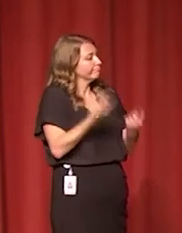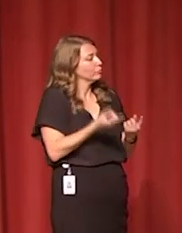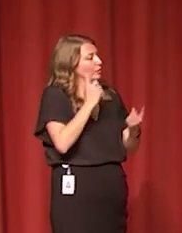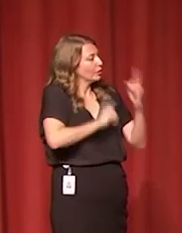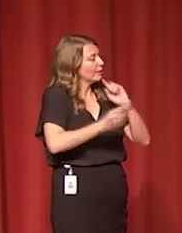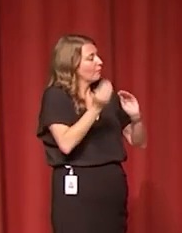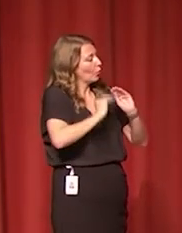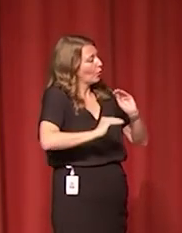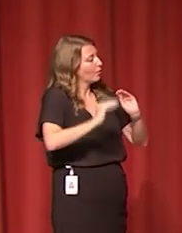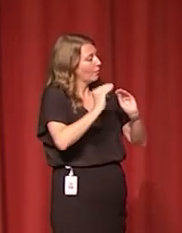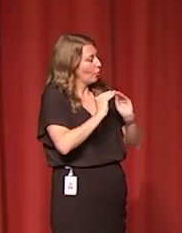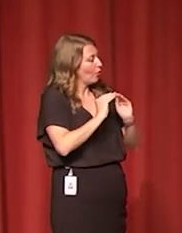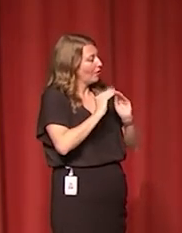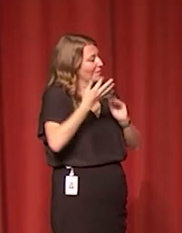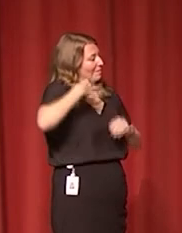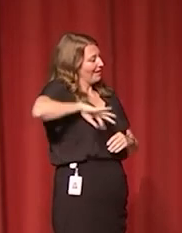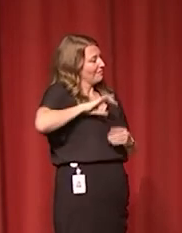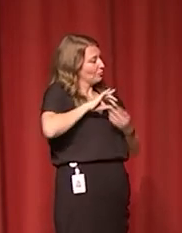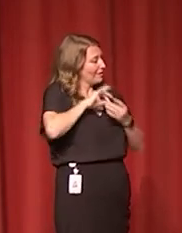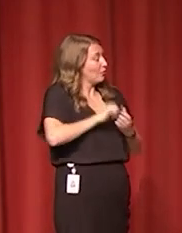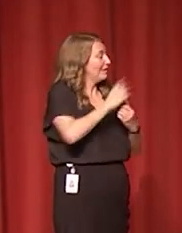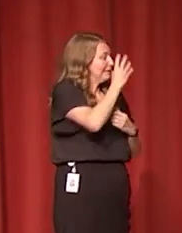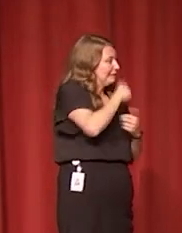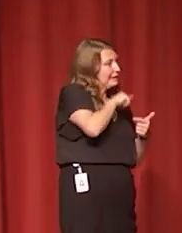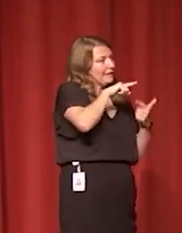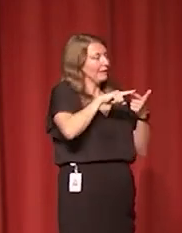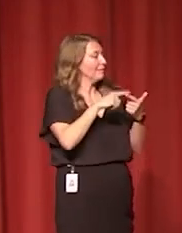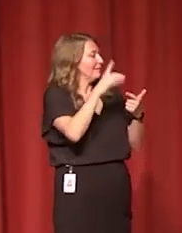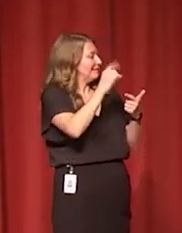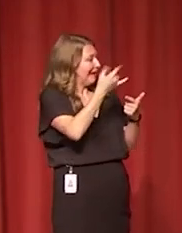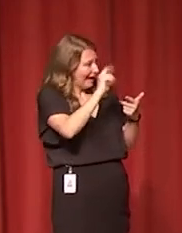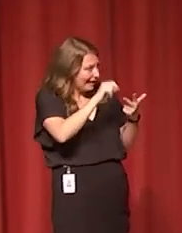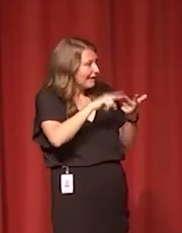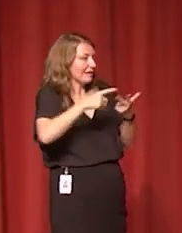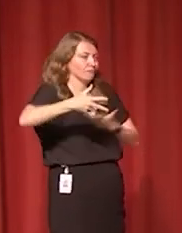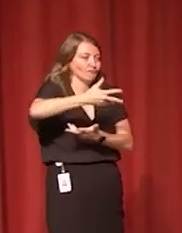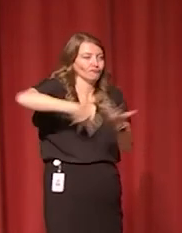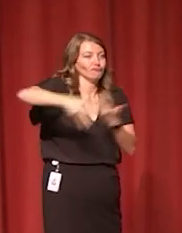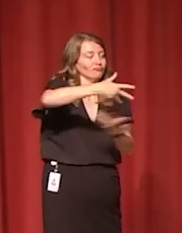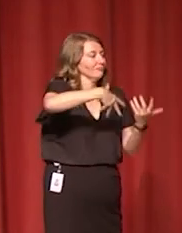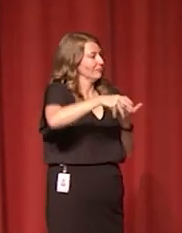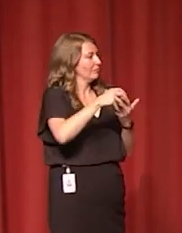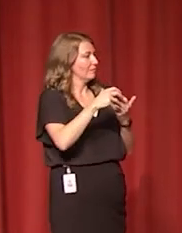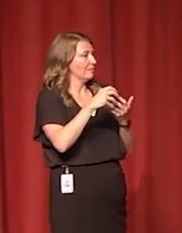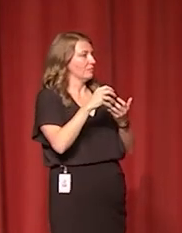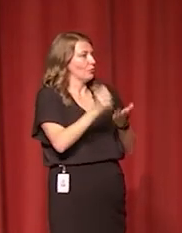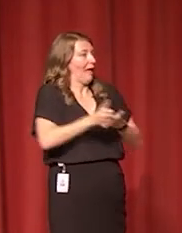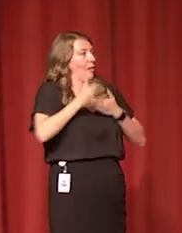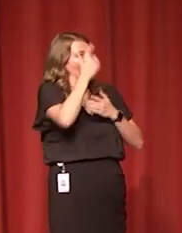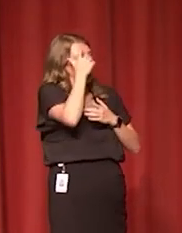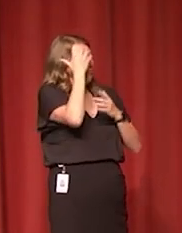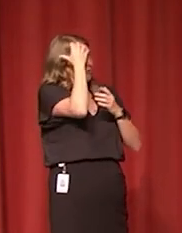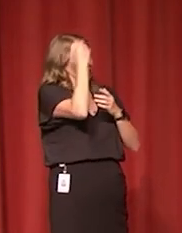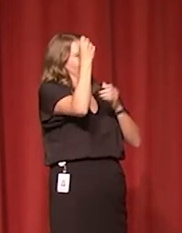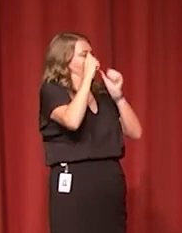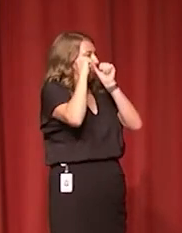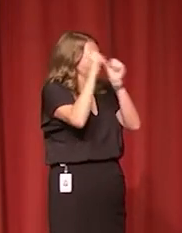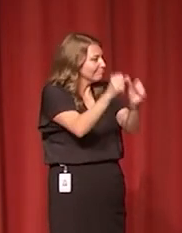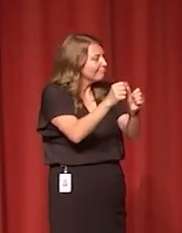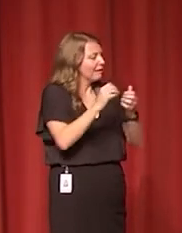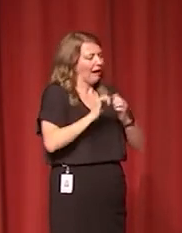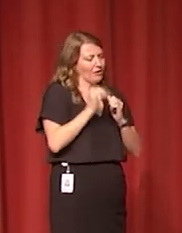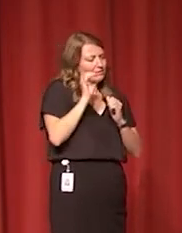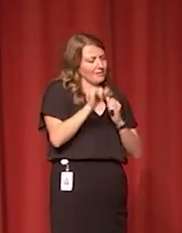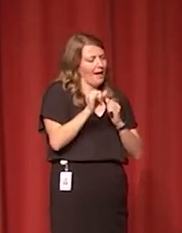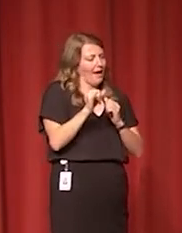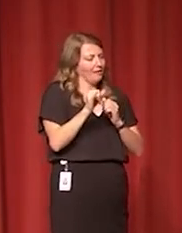of exercise, sleep, diet, and socializing on memory. How does that fit into our understanding of amyloid and